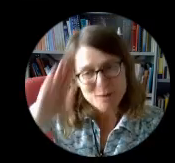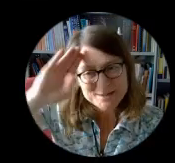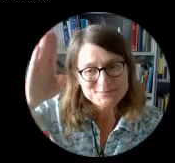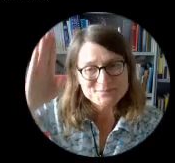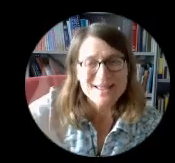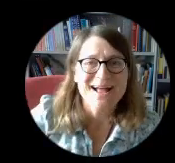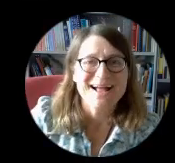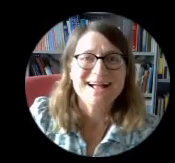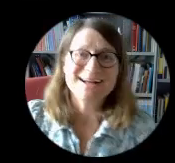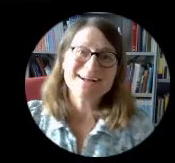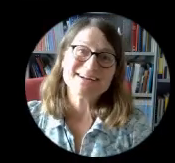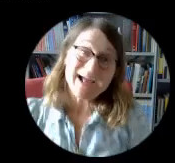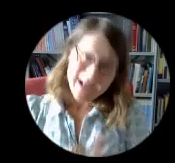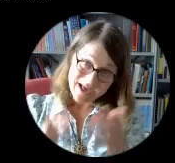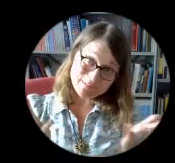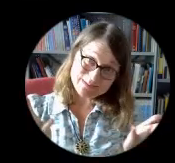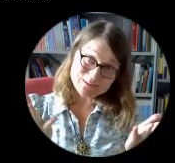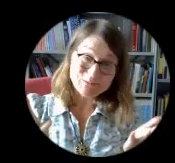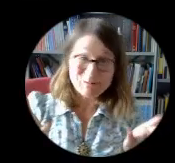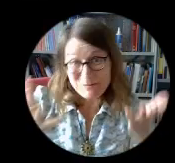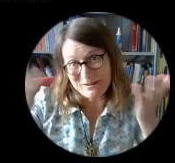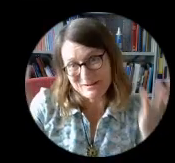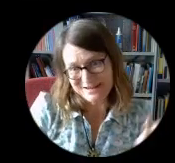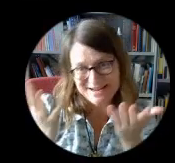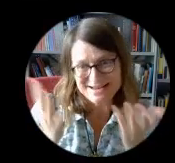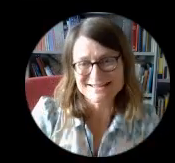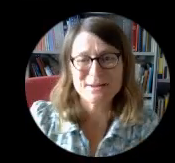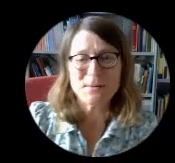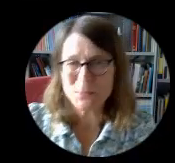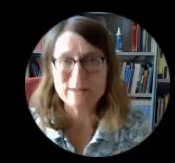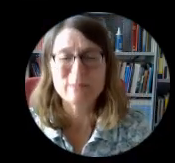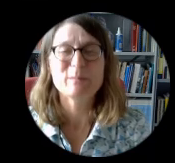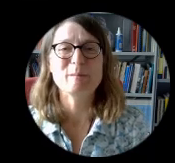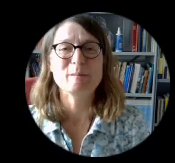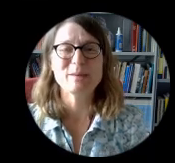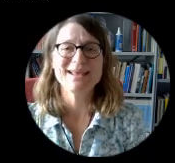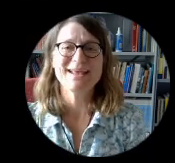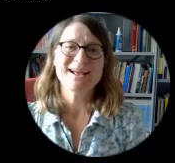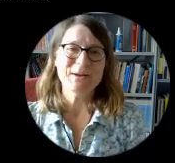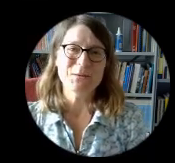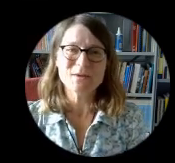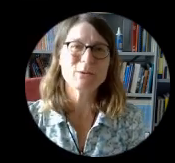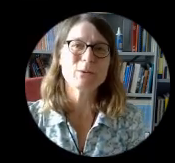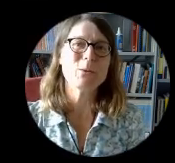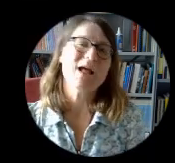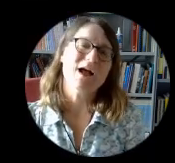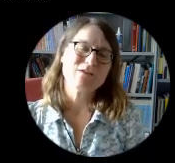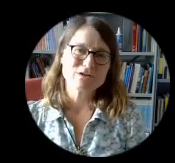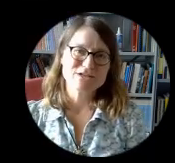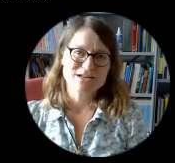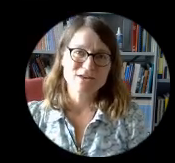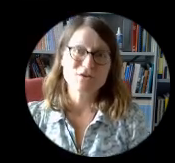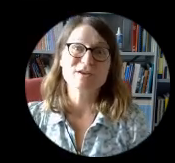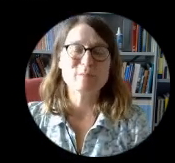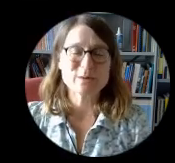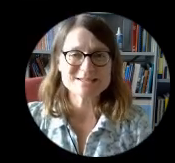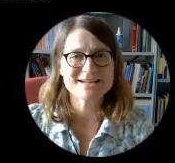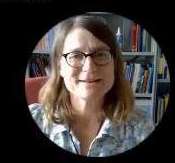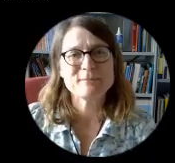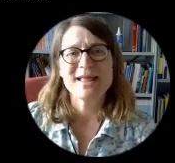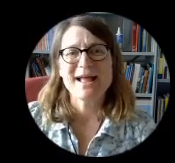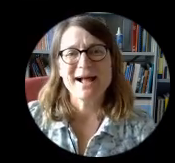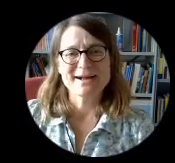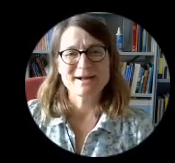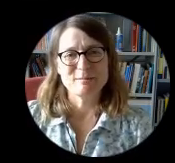Hello everyone, happy to, well, in some way be with you, unfortunately not in